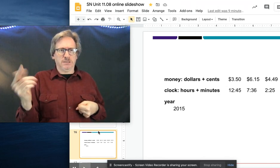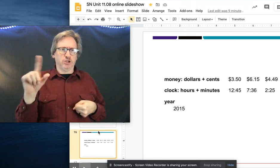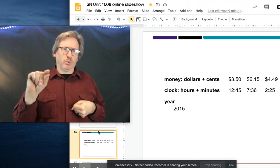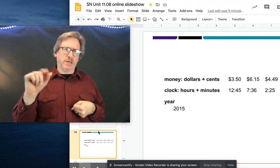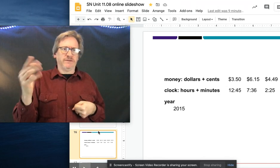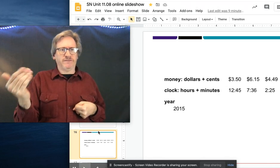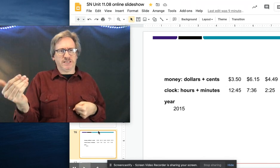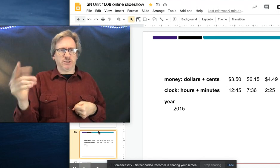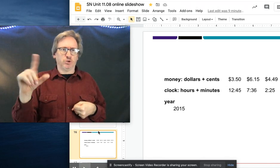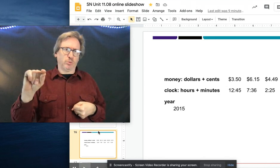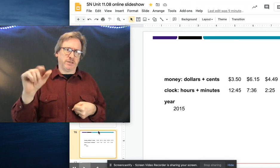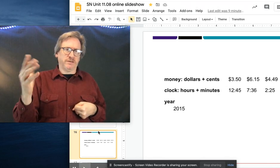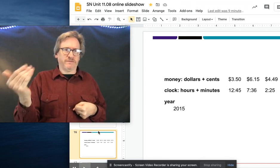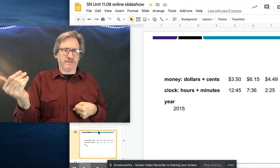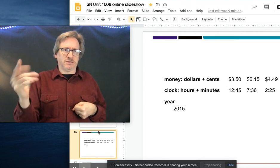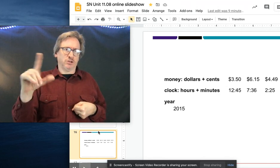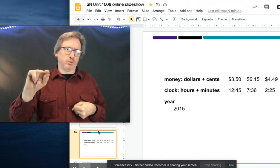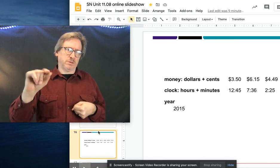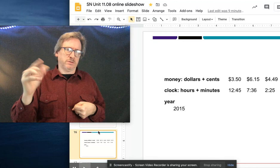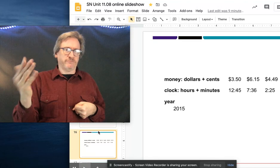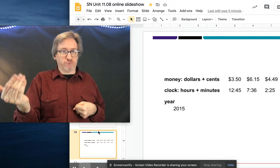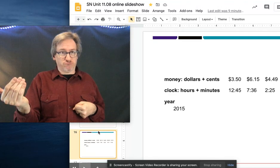2015.